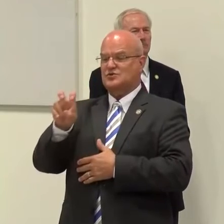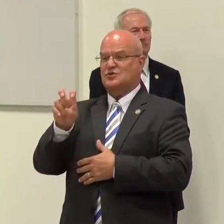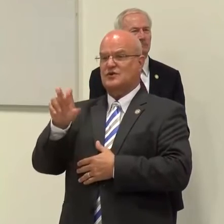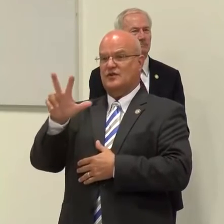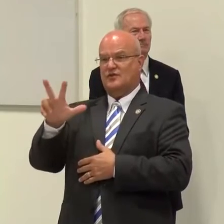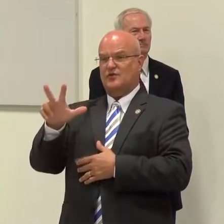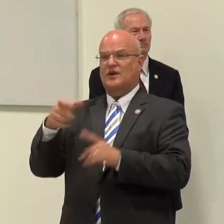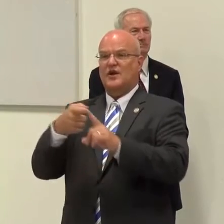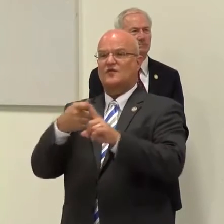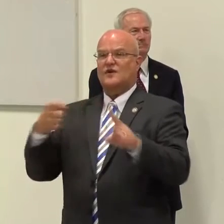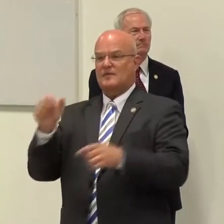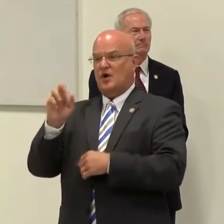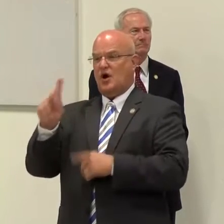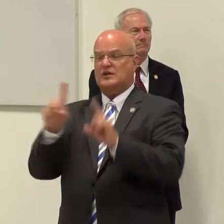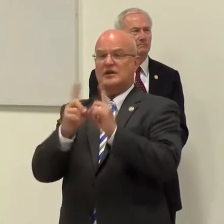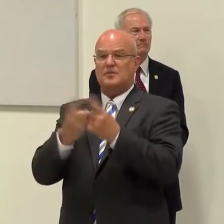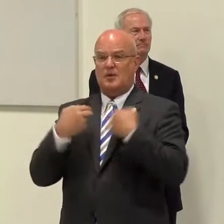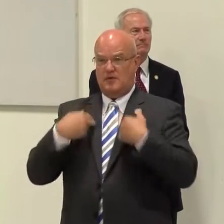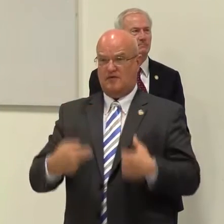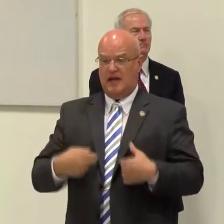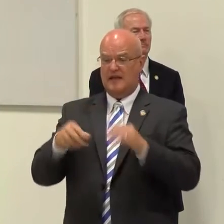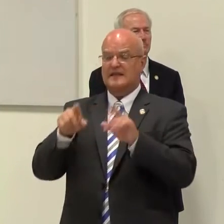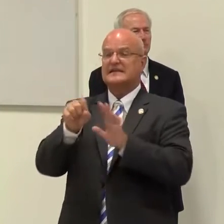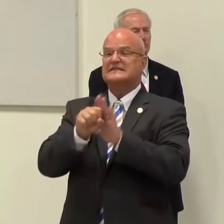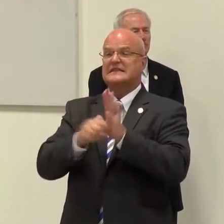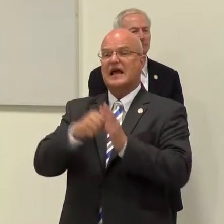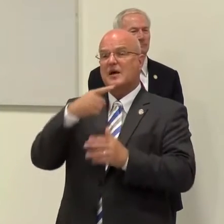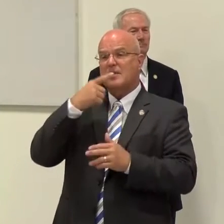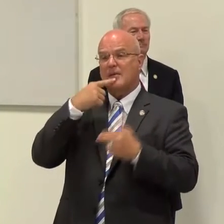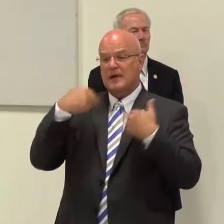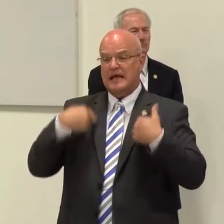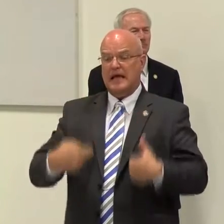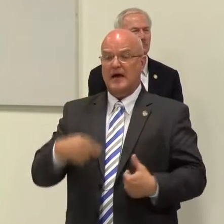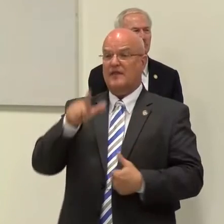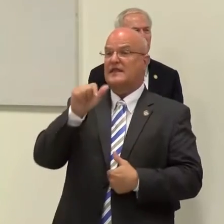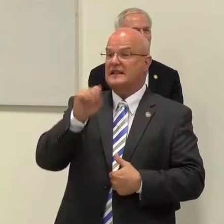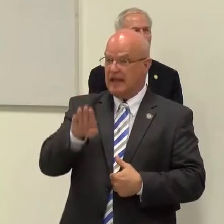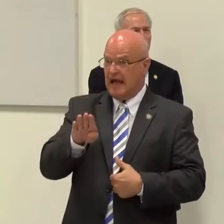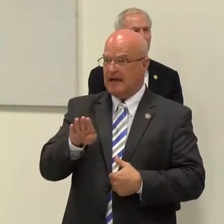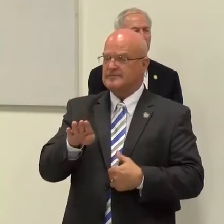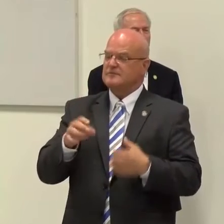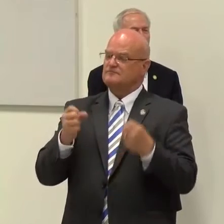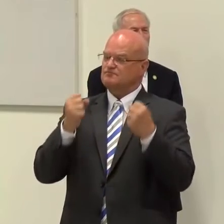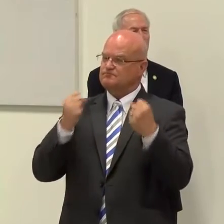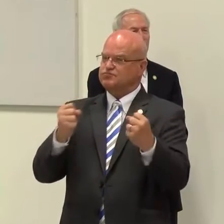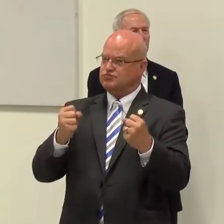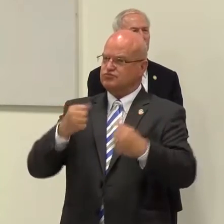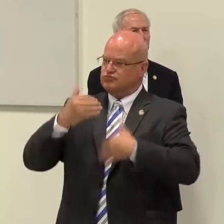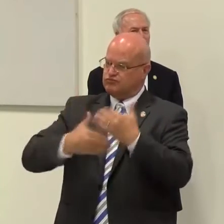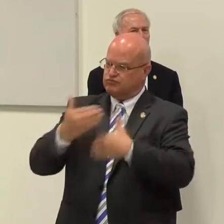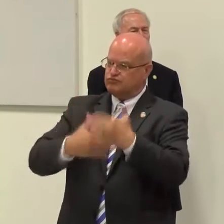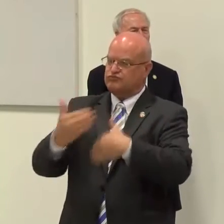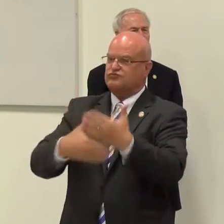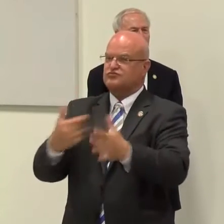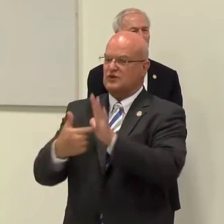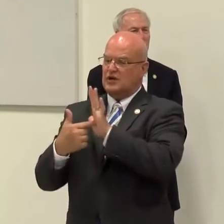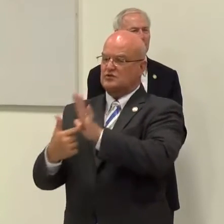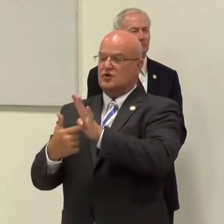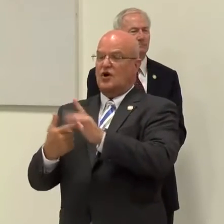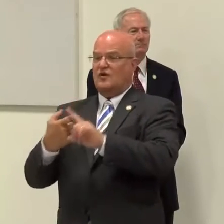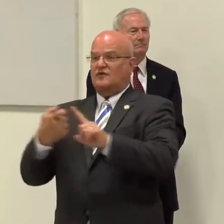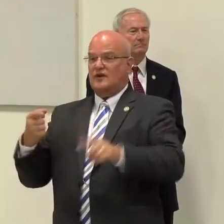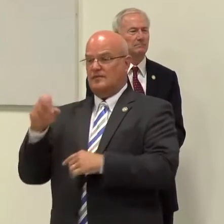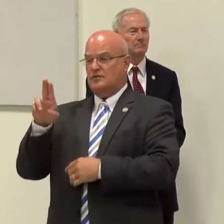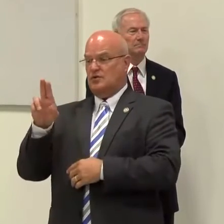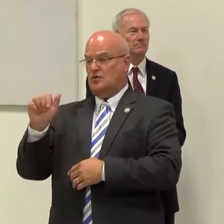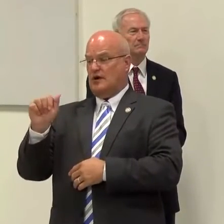1,203 were from the Arkansas Department of Health State Public Health Lab, so going very strong there. We also had a strong showing from UAMS,